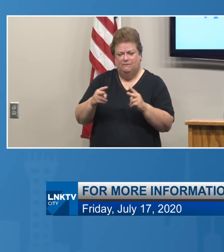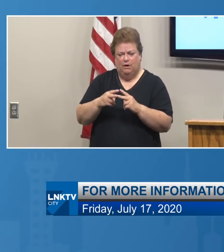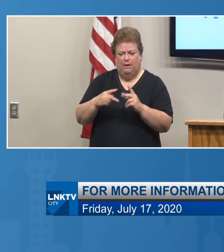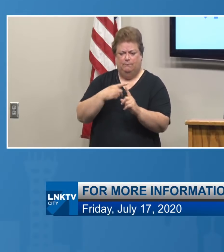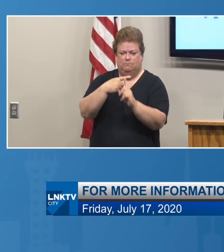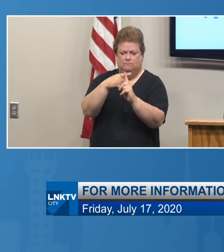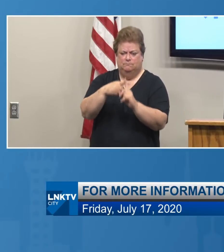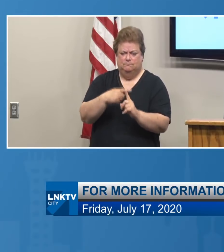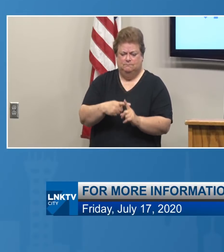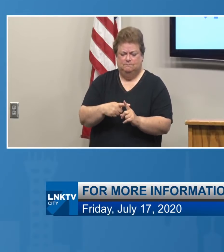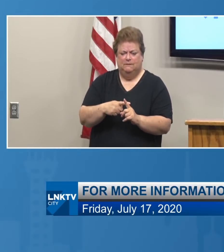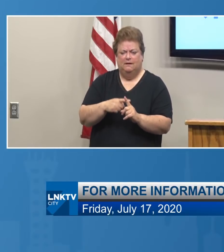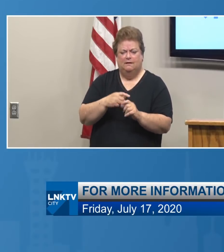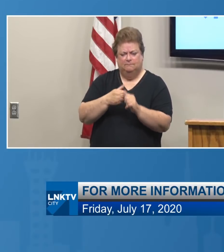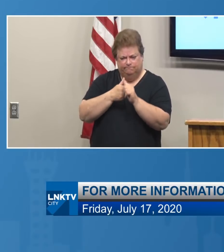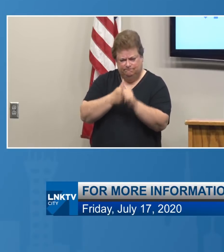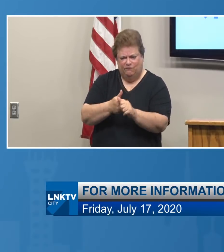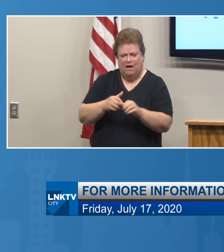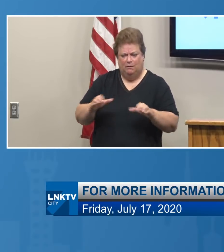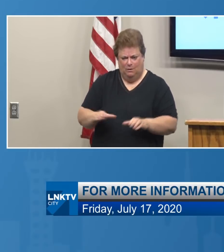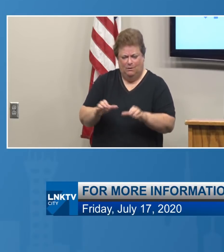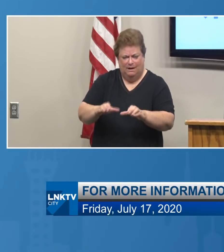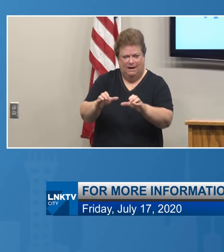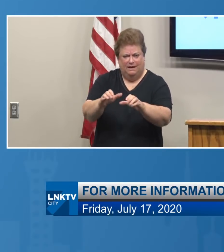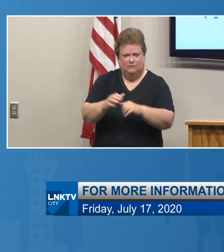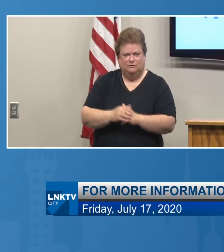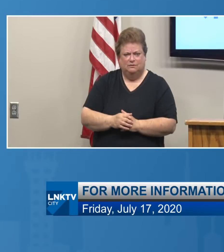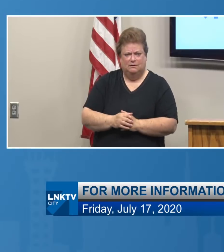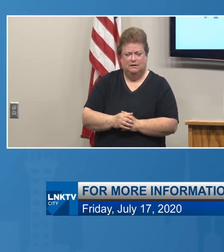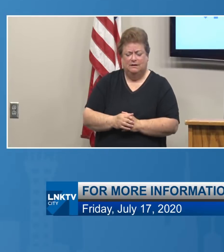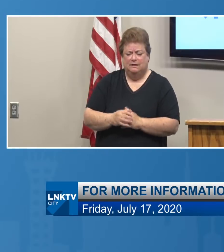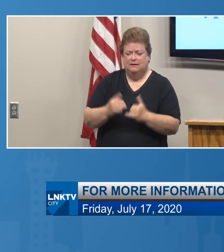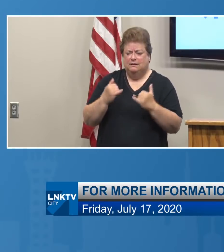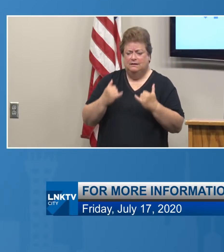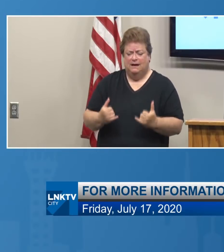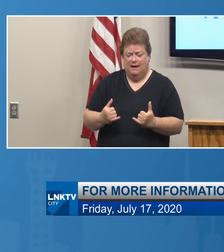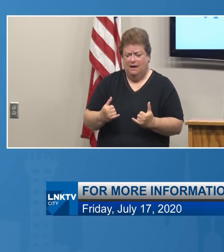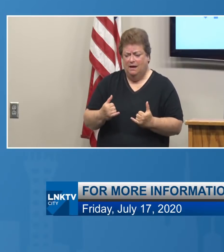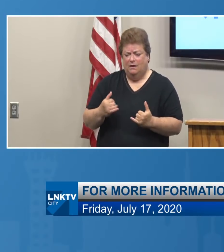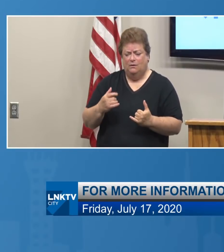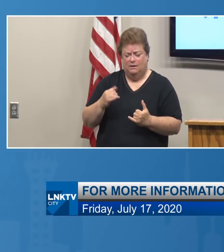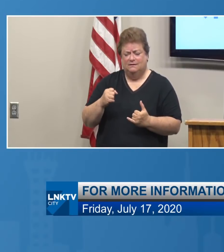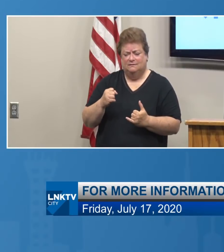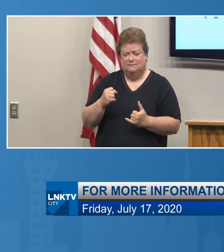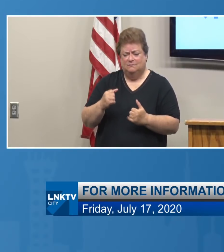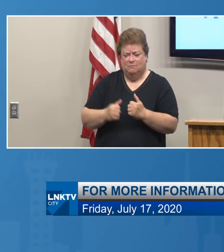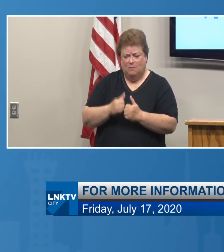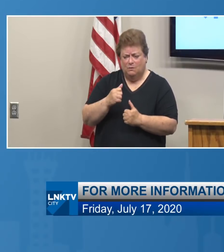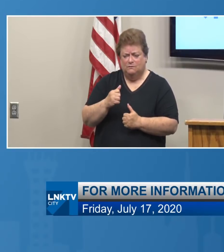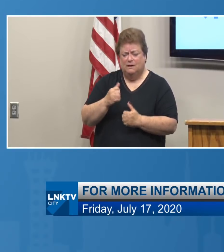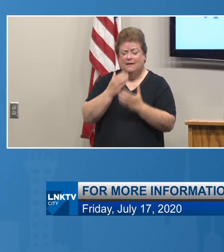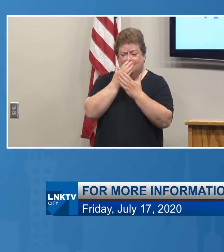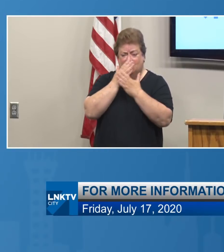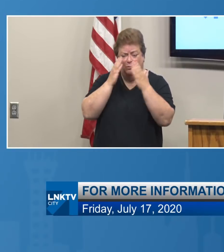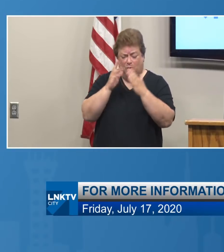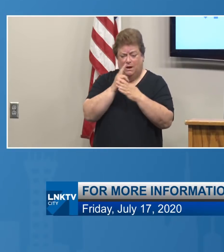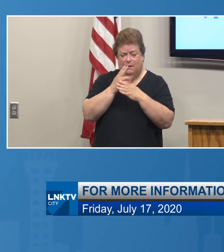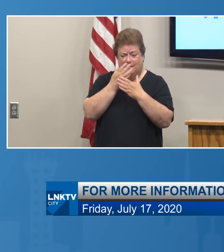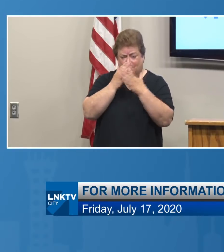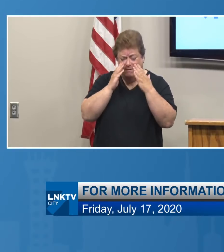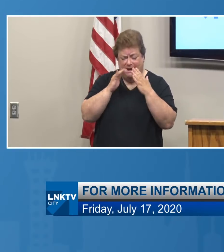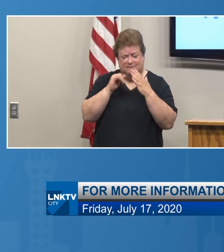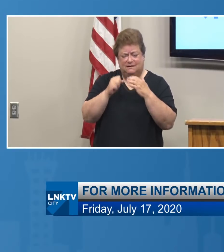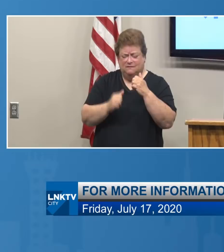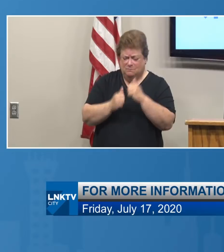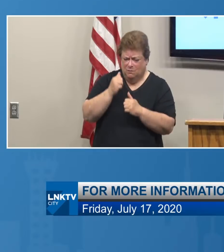action-oriented. The fact is that mask wearing is one of the most powerful tools we have to slow and stop the spread